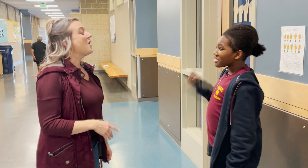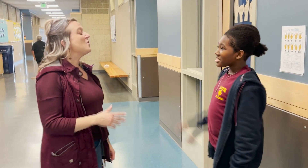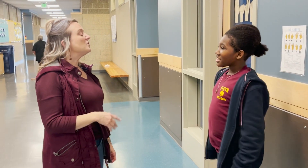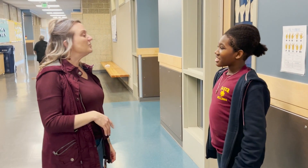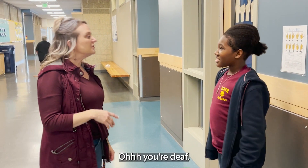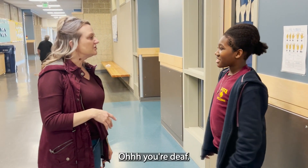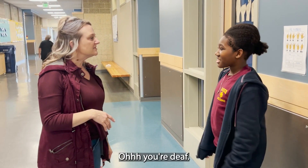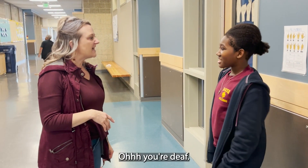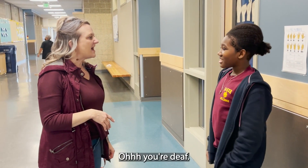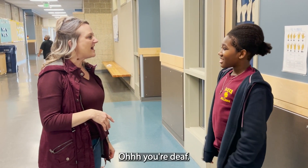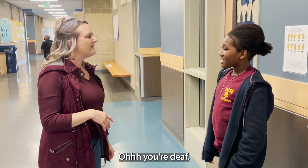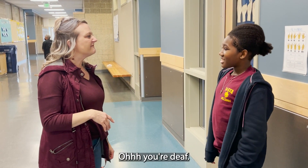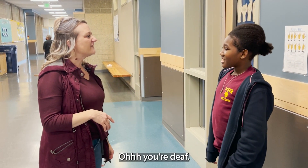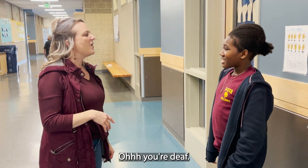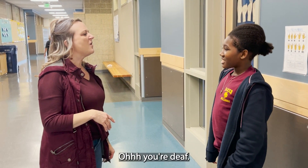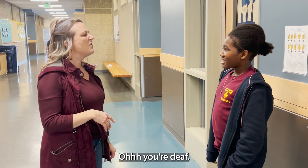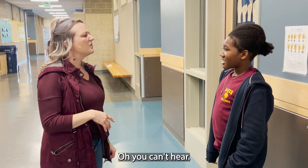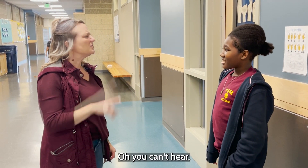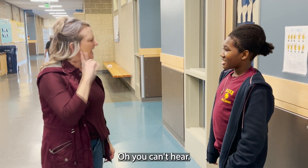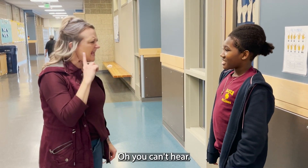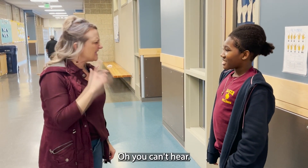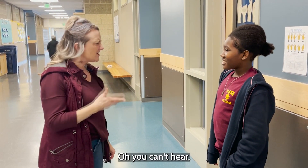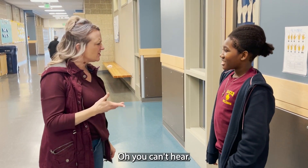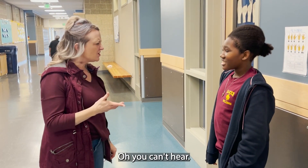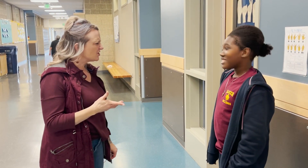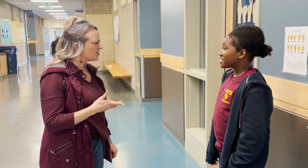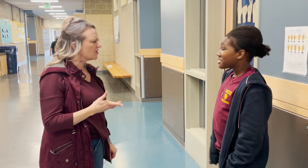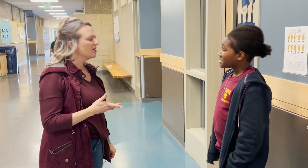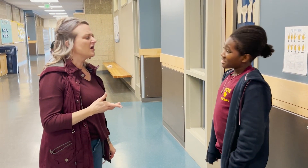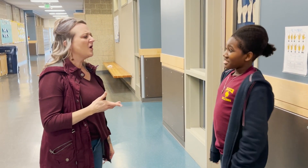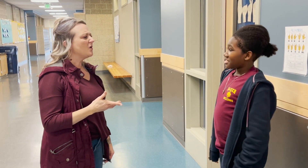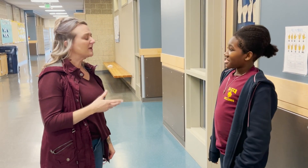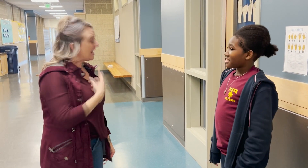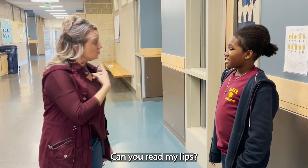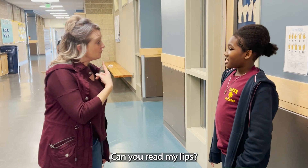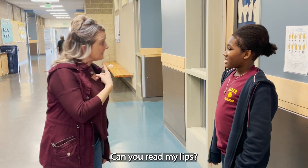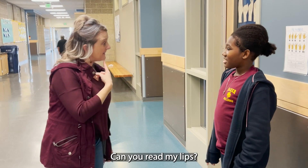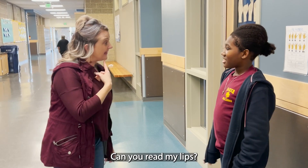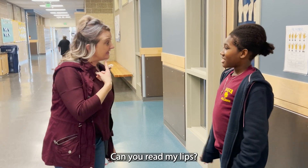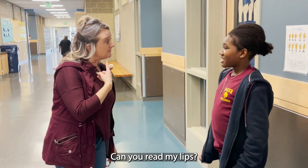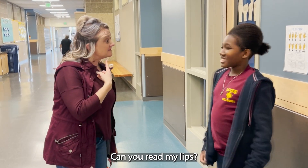My lips.